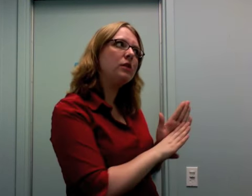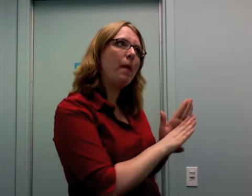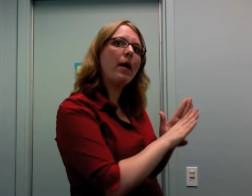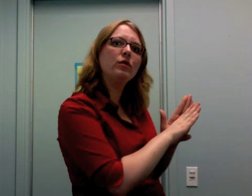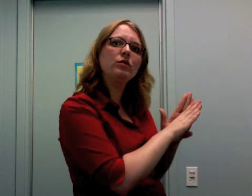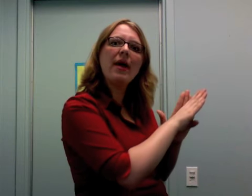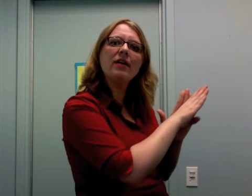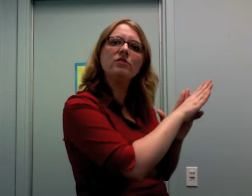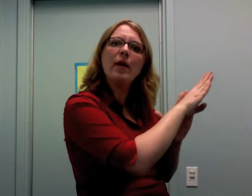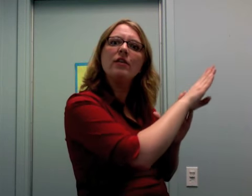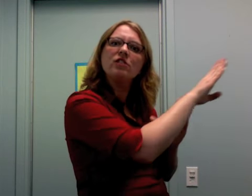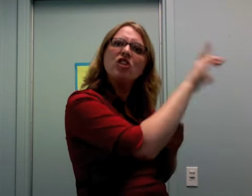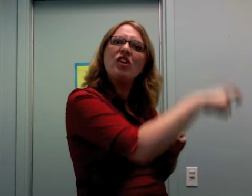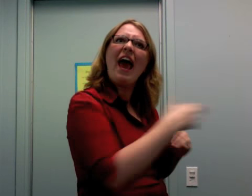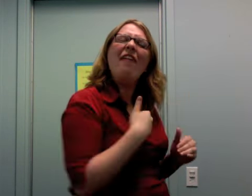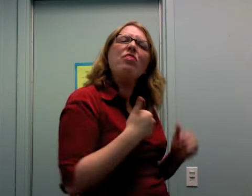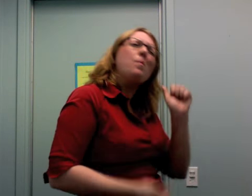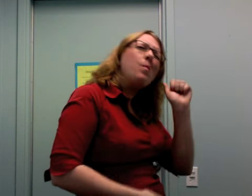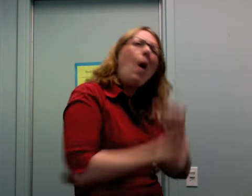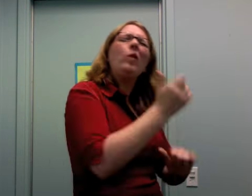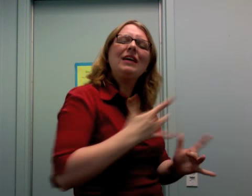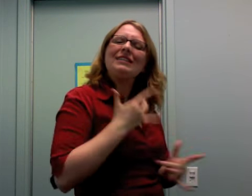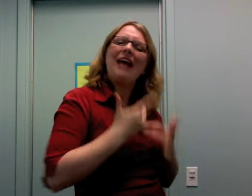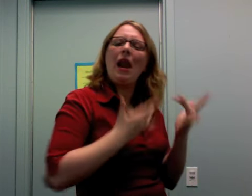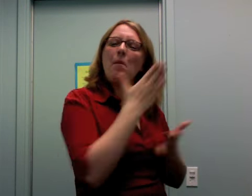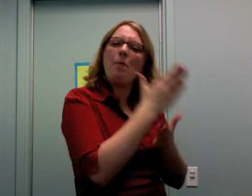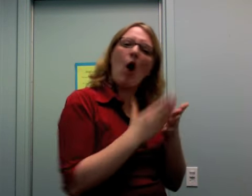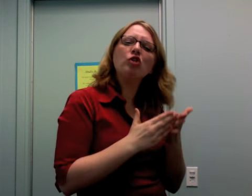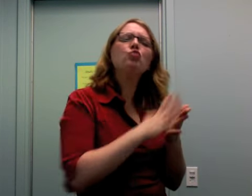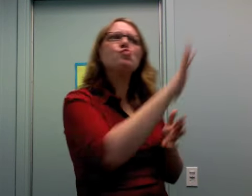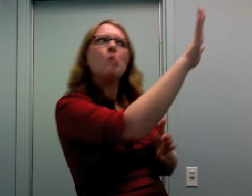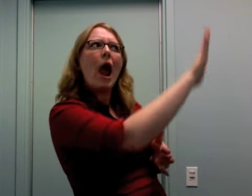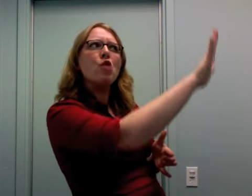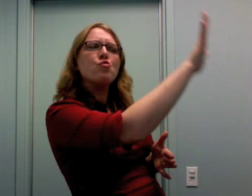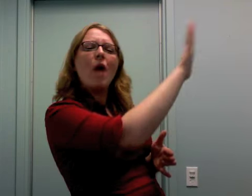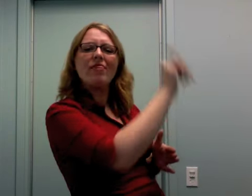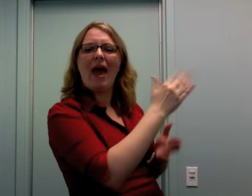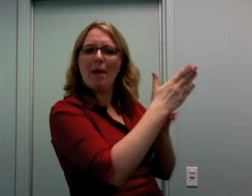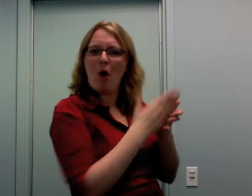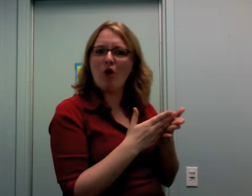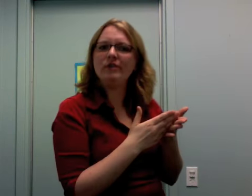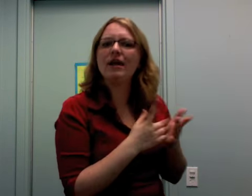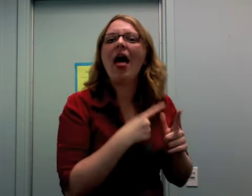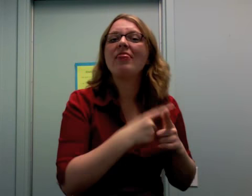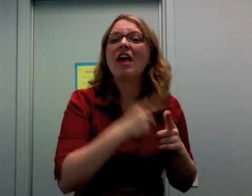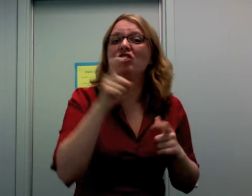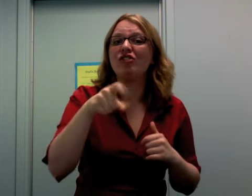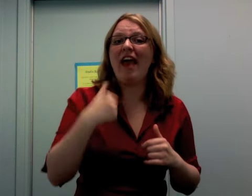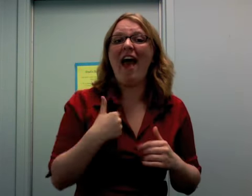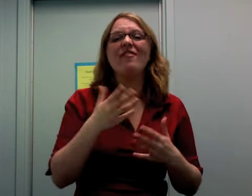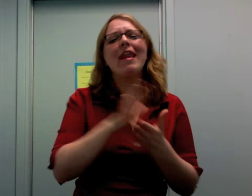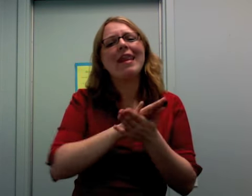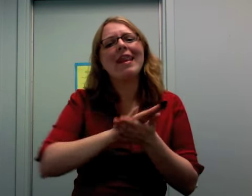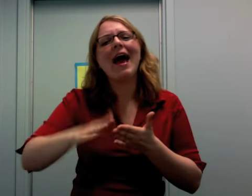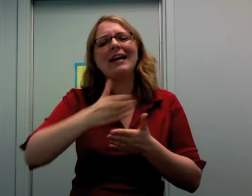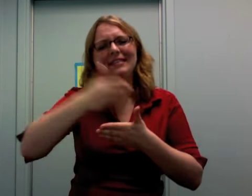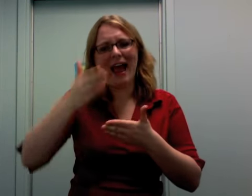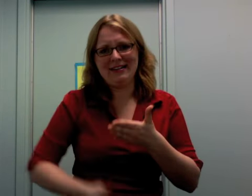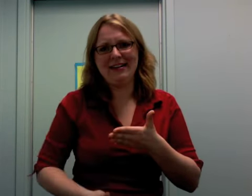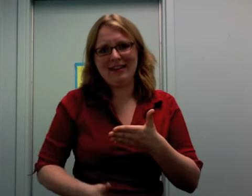the most exciting parts right about here. And then it should have a nice ending. Now what I'd like for